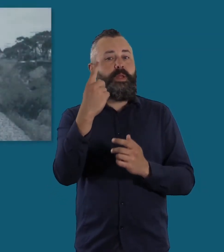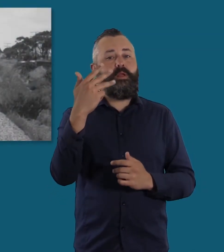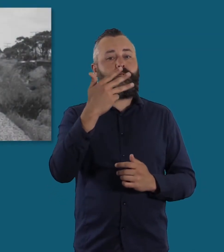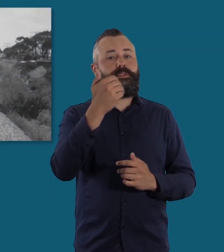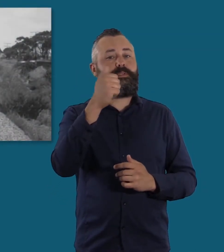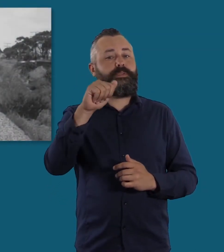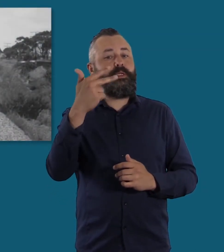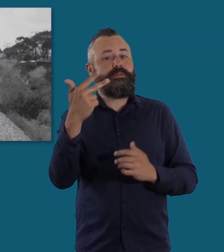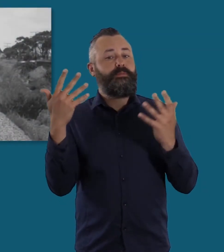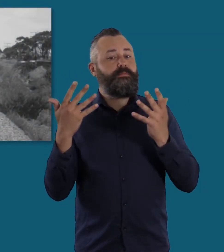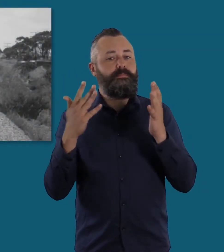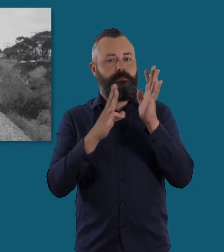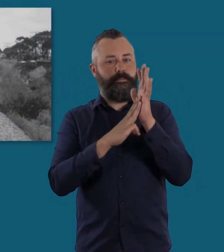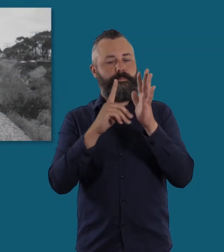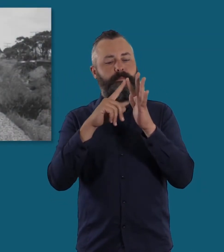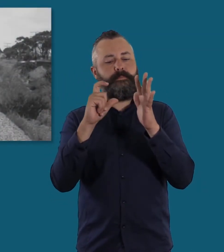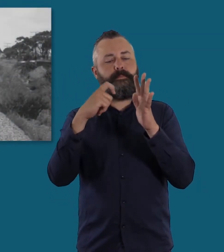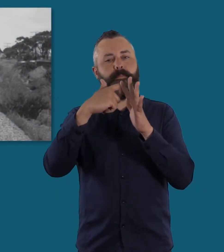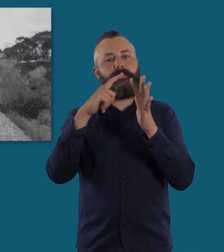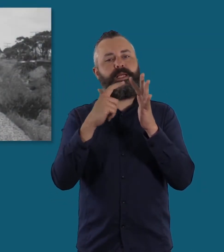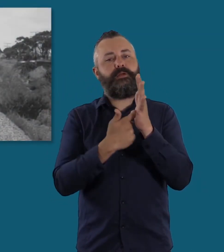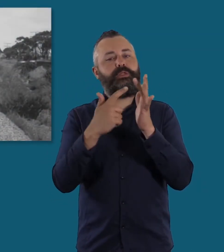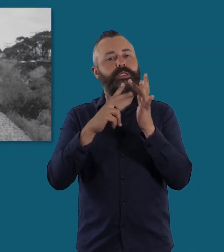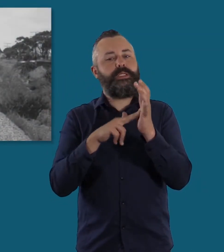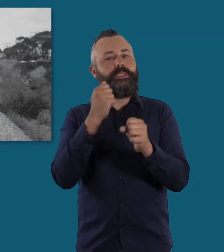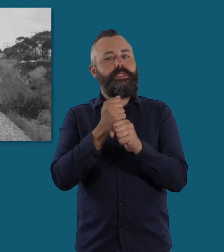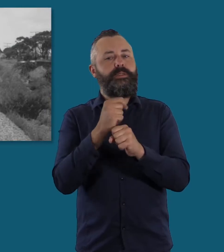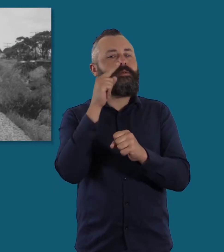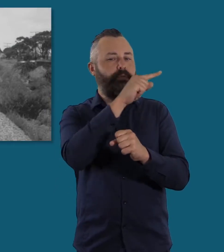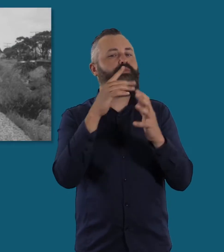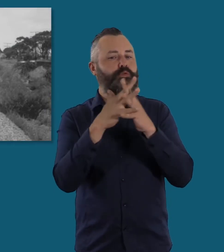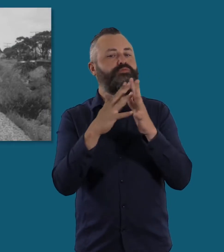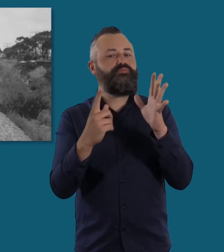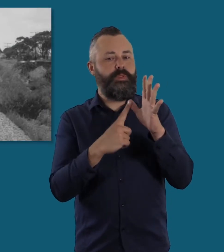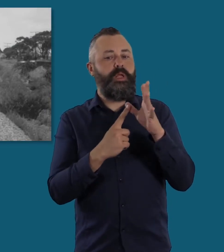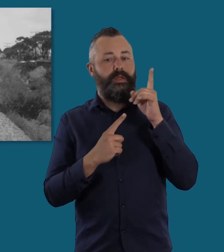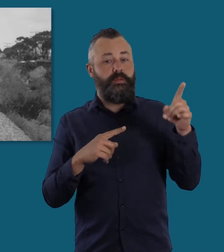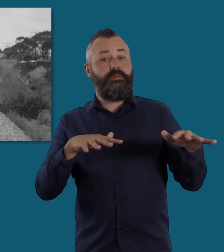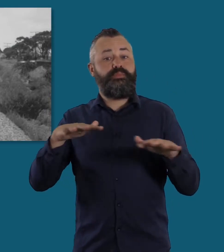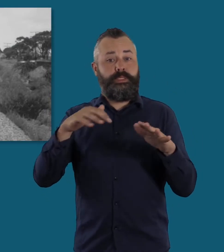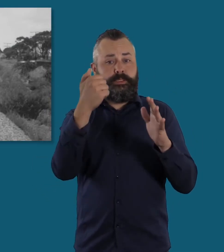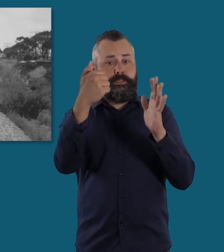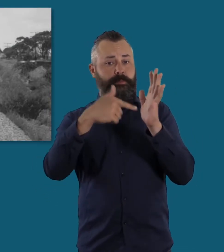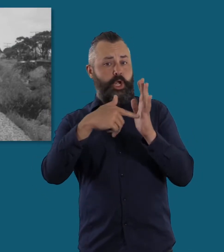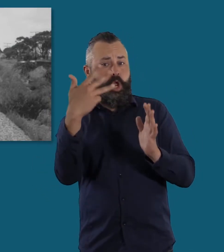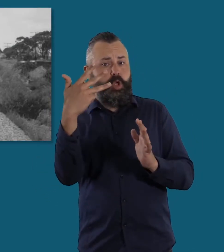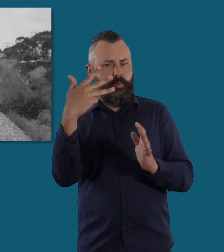Whereas an earthquake in Mickering, WA in 1968 had a magnitude of 6.9